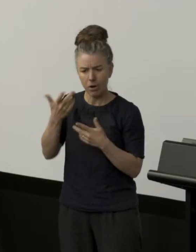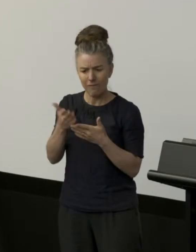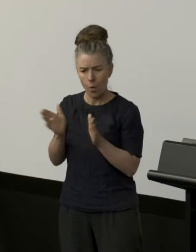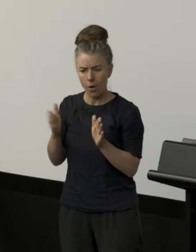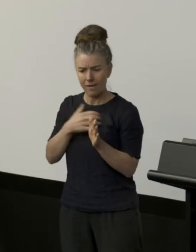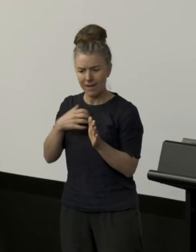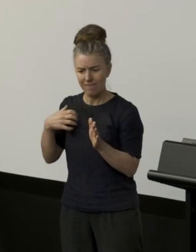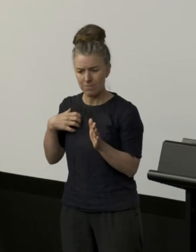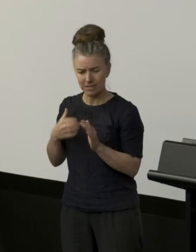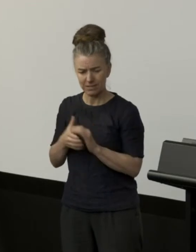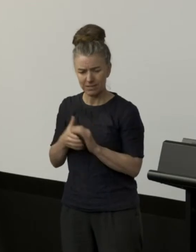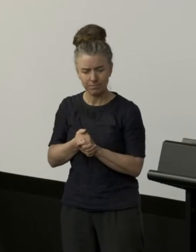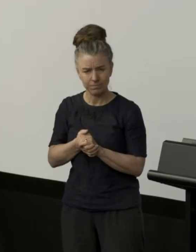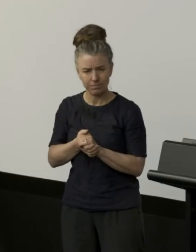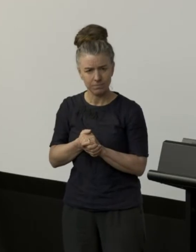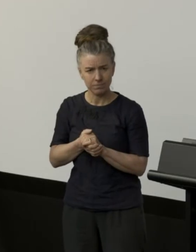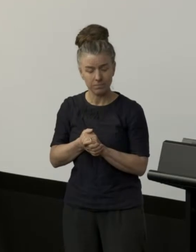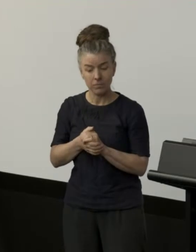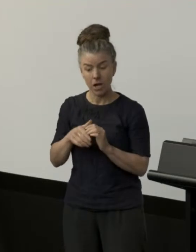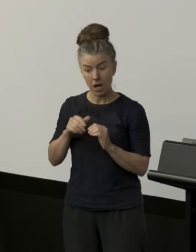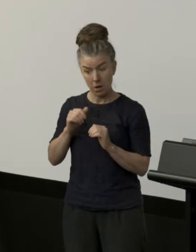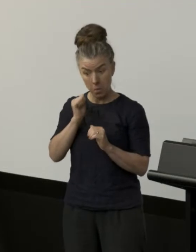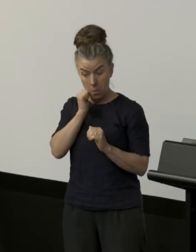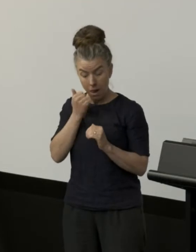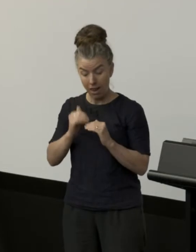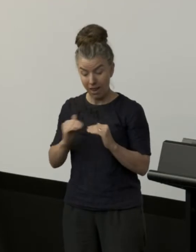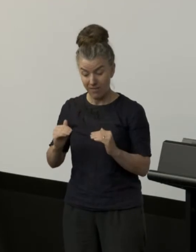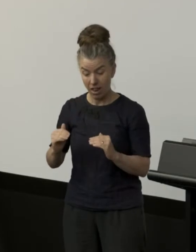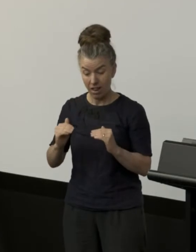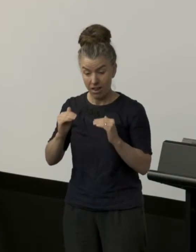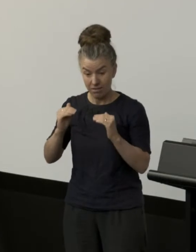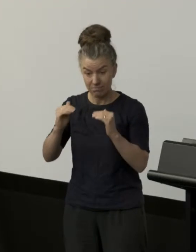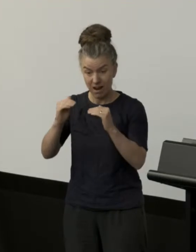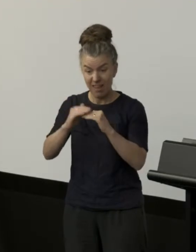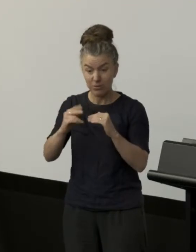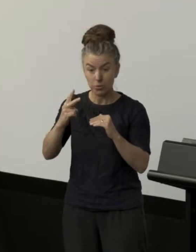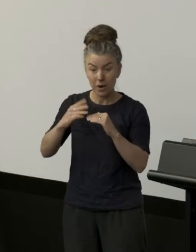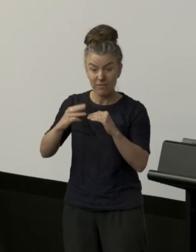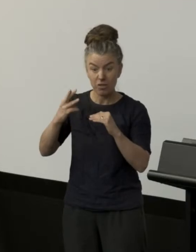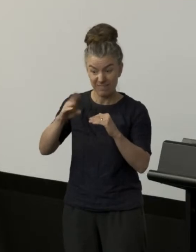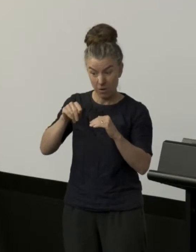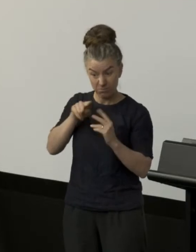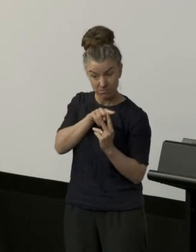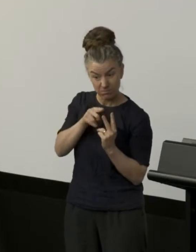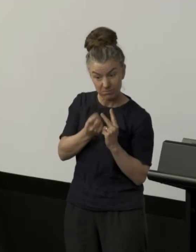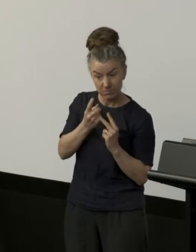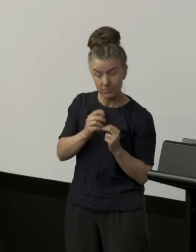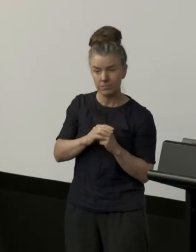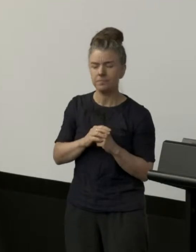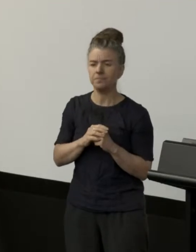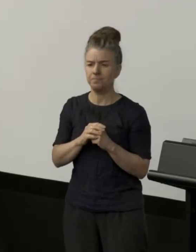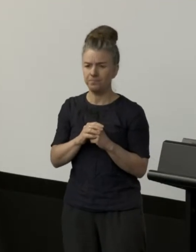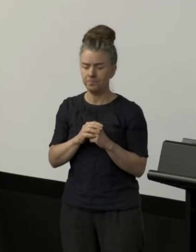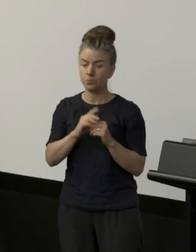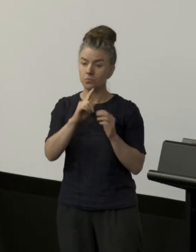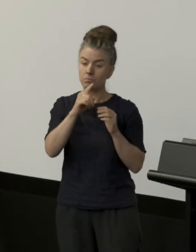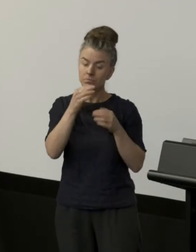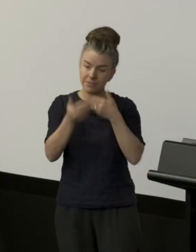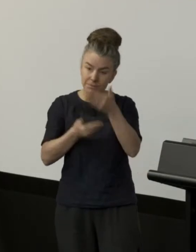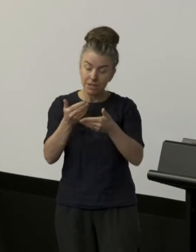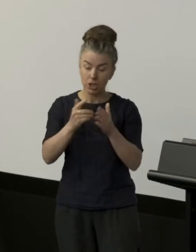level? So Mike Bush is still the head of the operations part of the all-of-government team. John Ombler is the